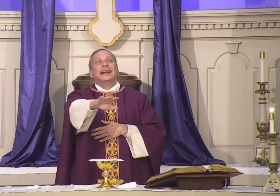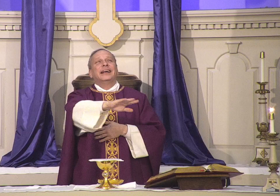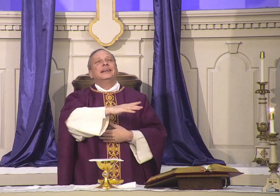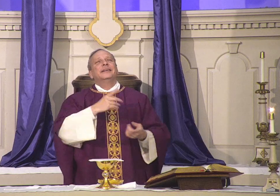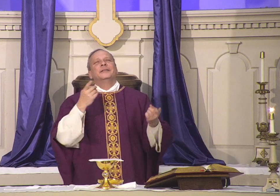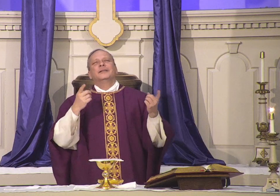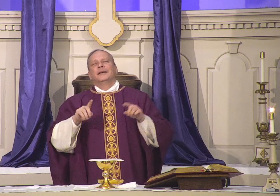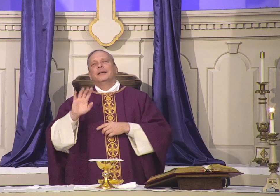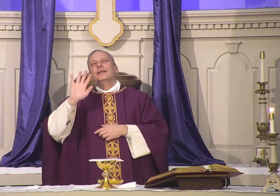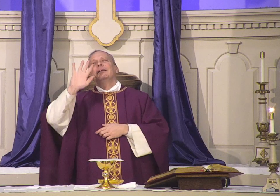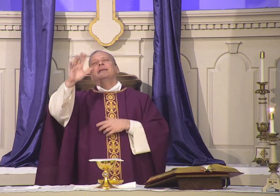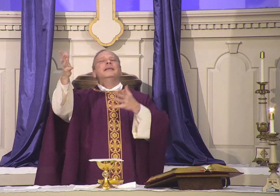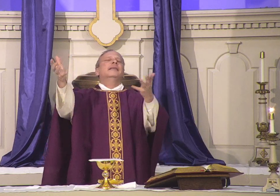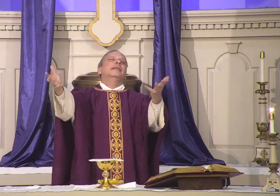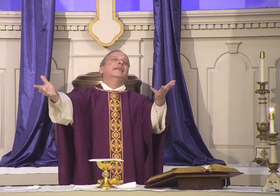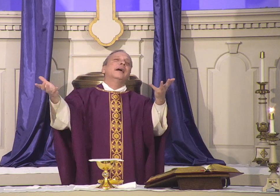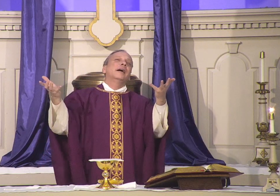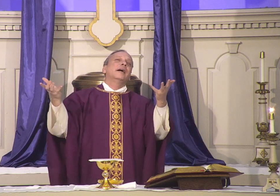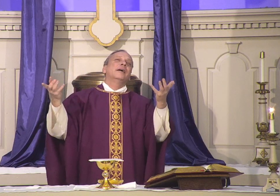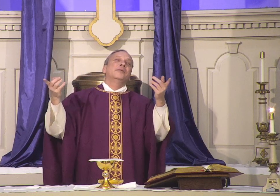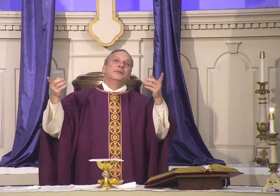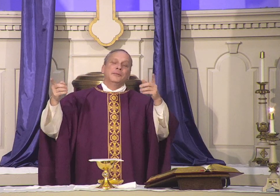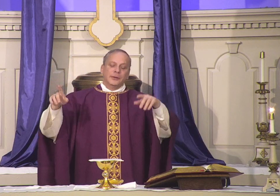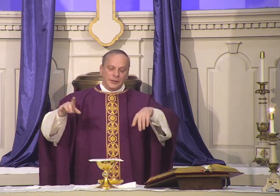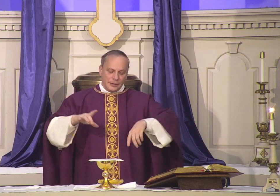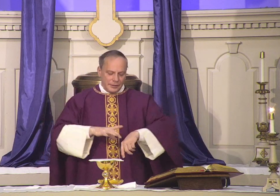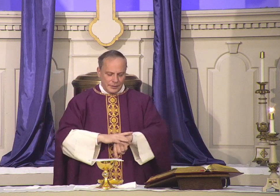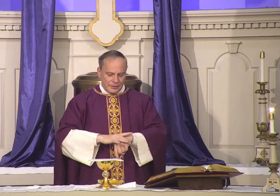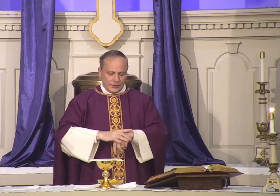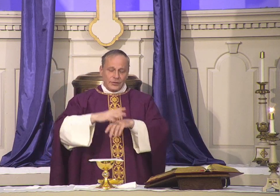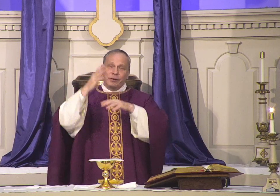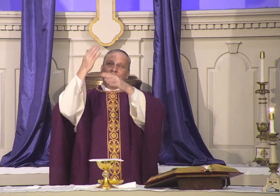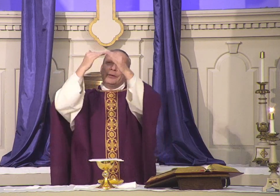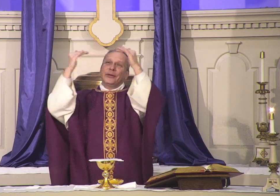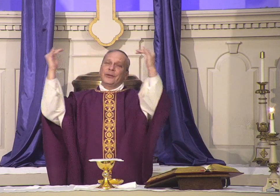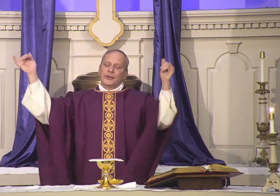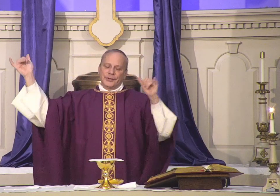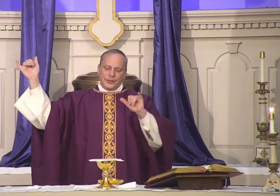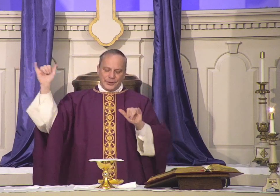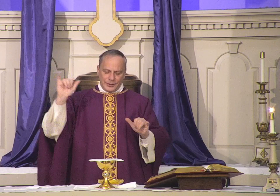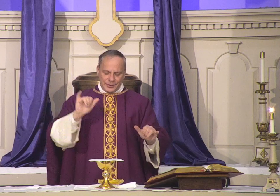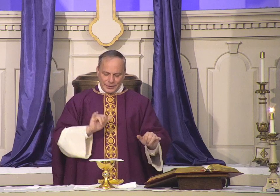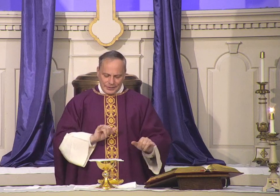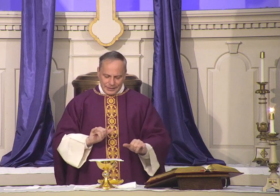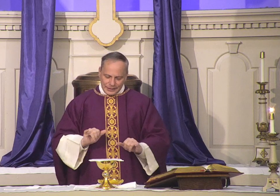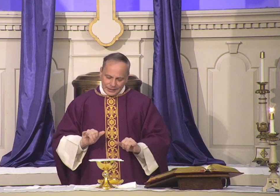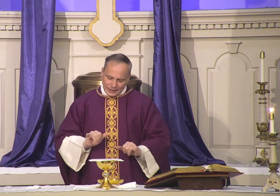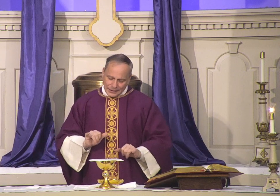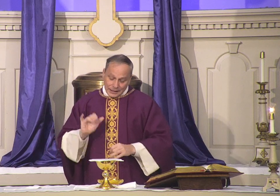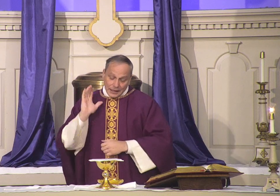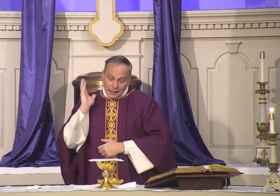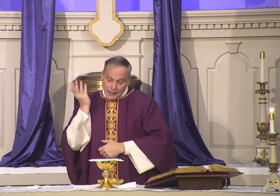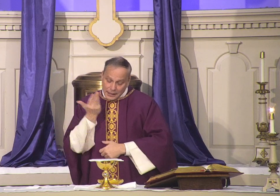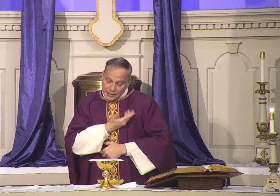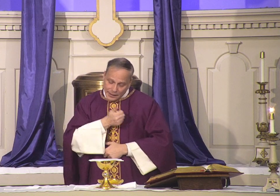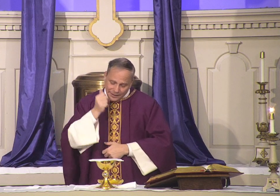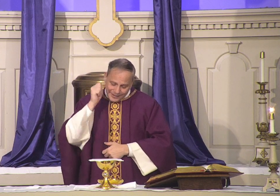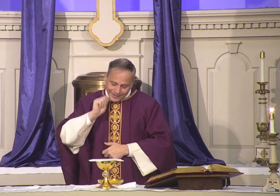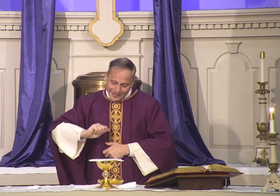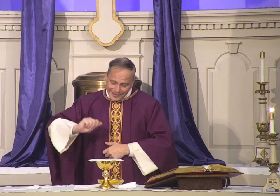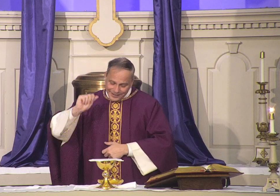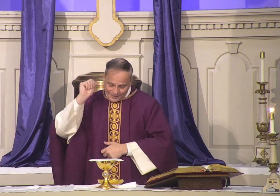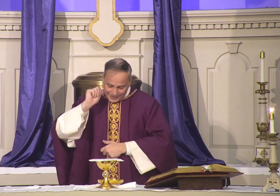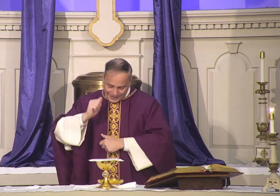Thy kingdom come, thy will be done, on earth as it is in